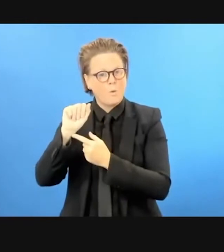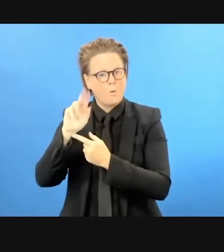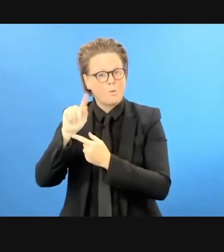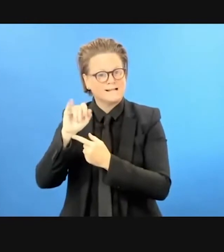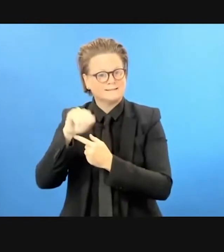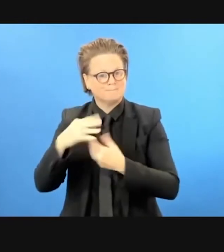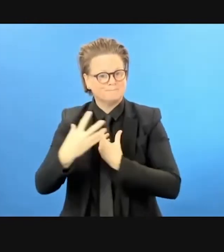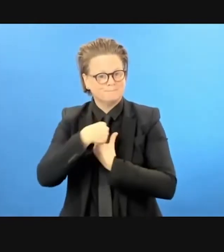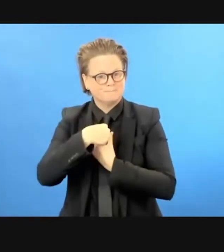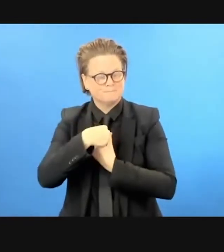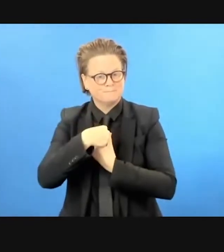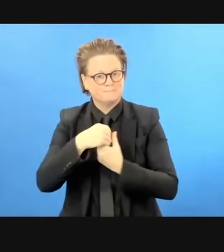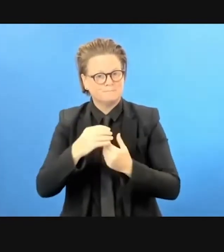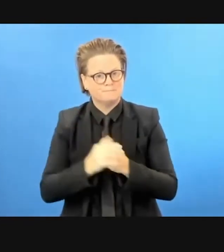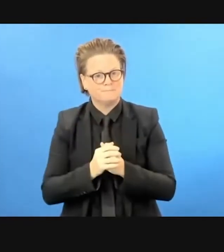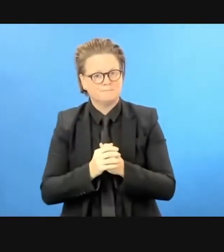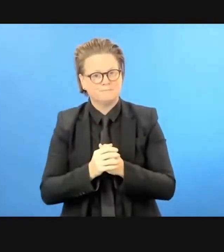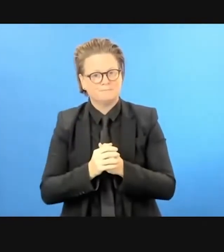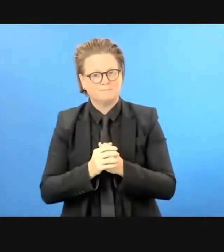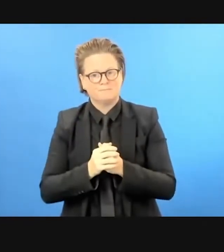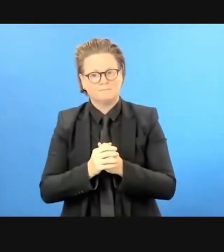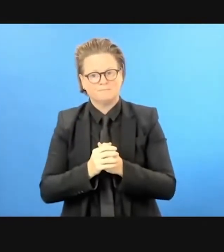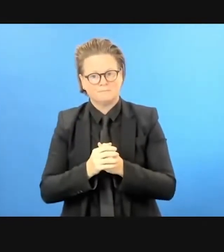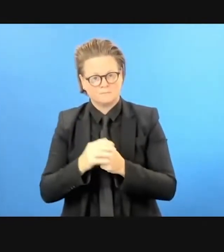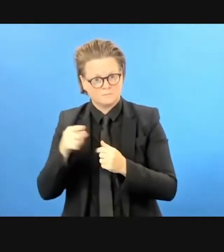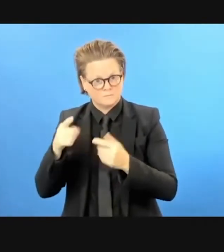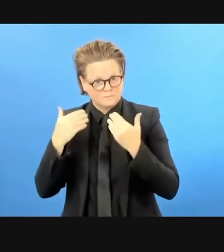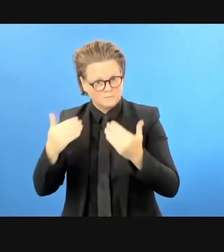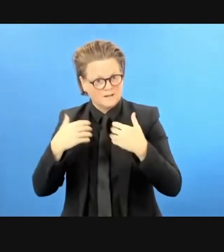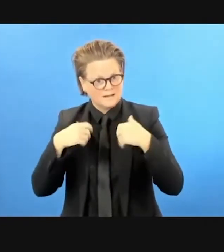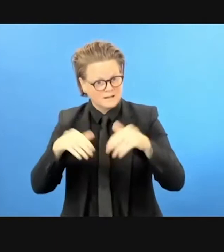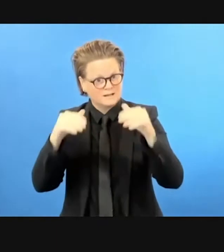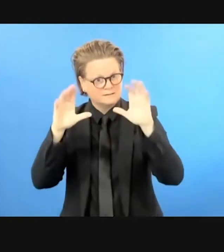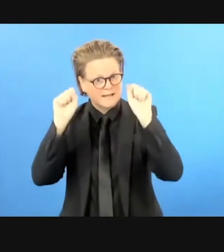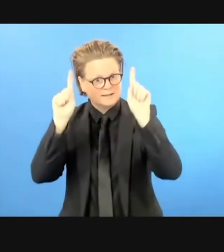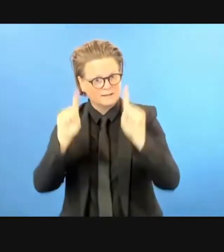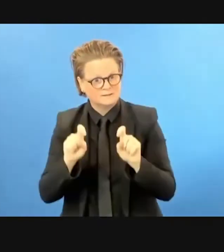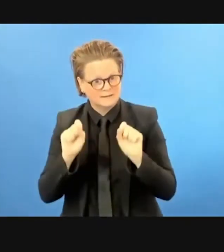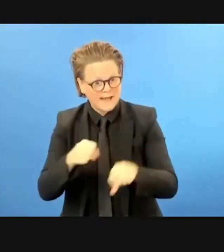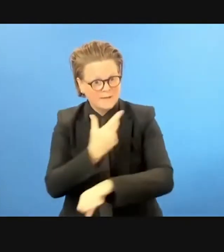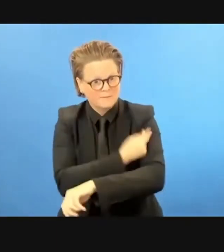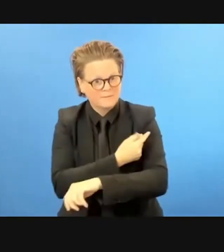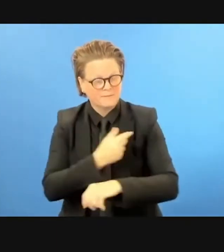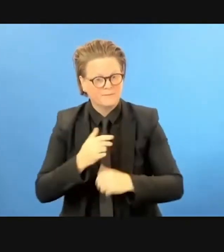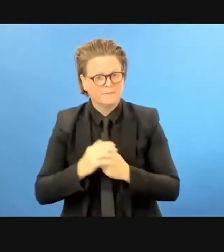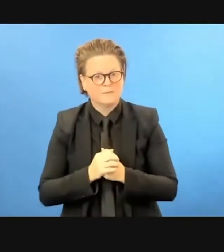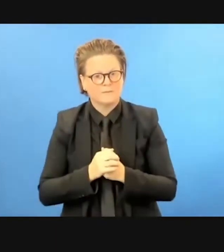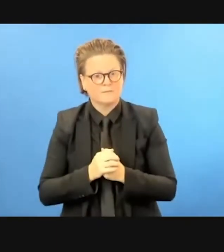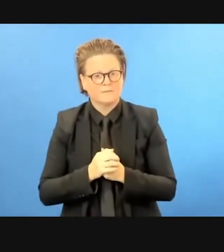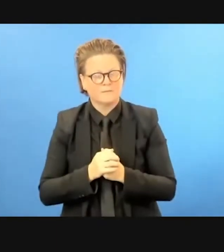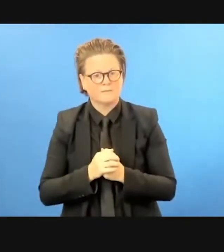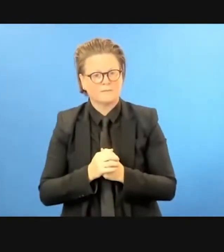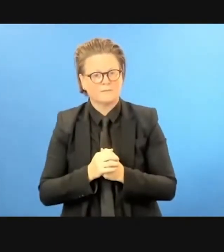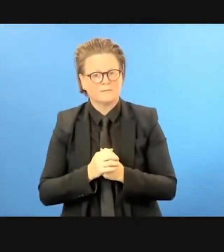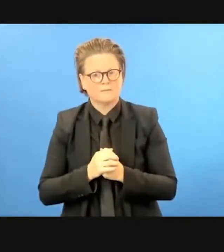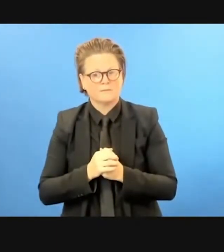get a vaccination, either in this phase or some other time. So beyond what has been outlined